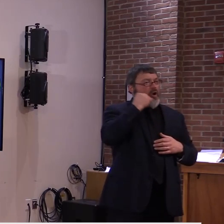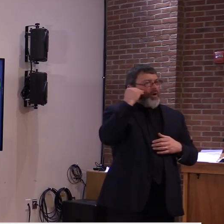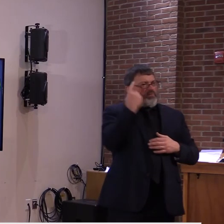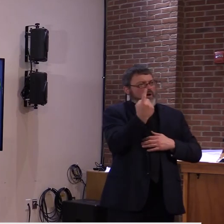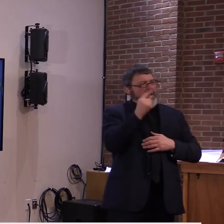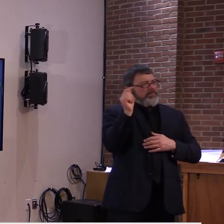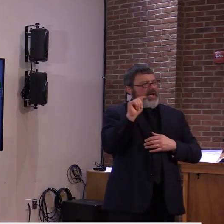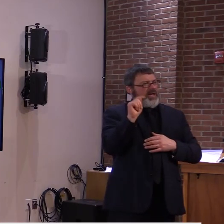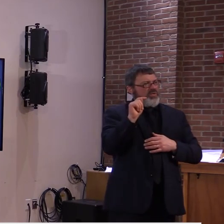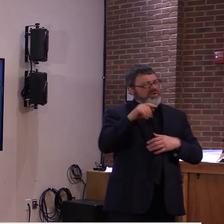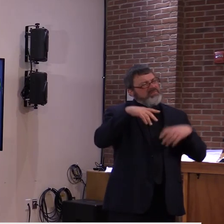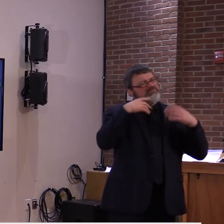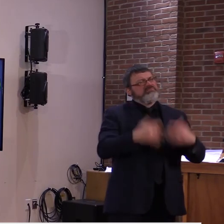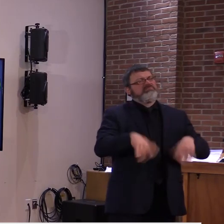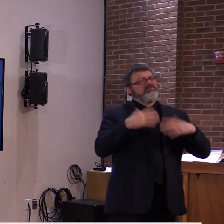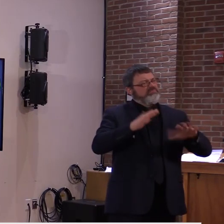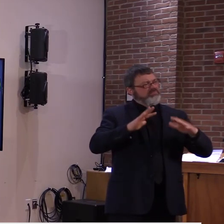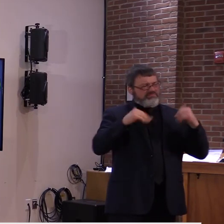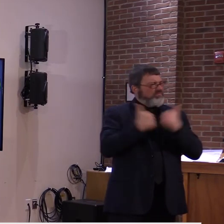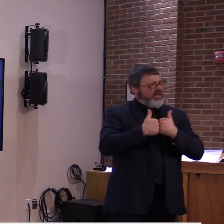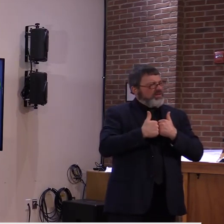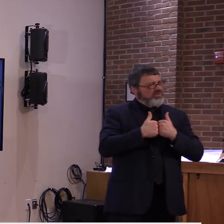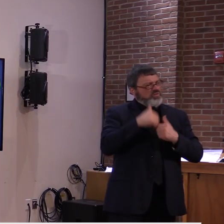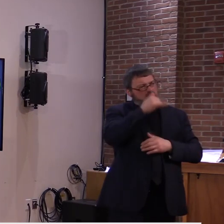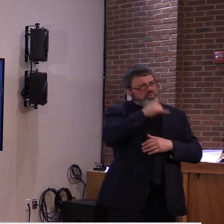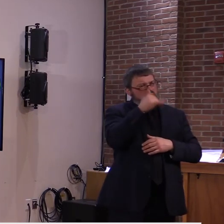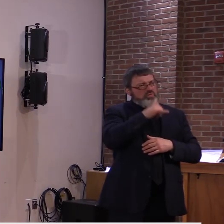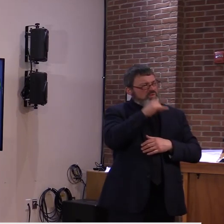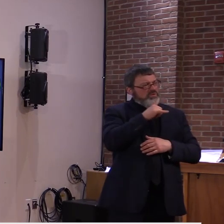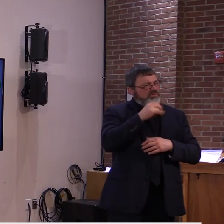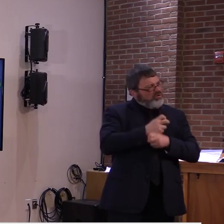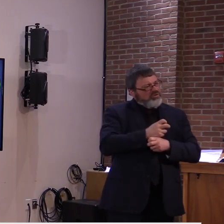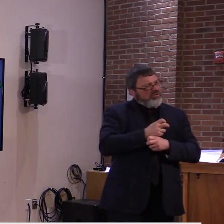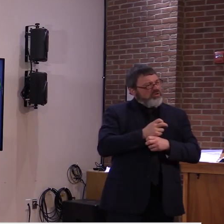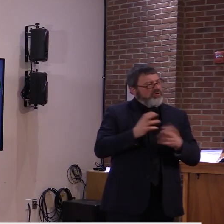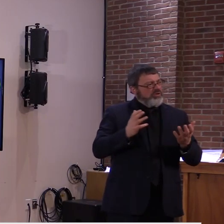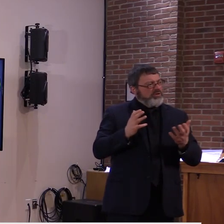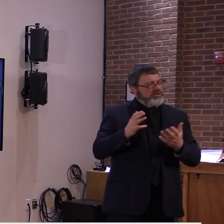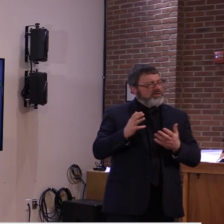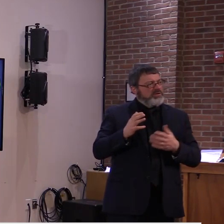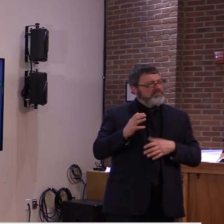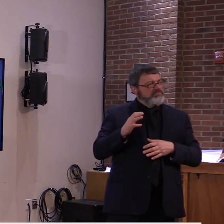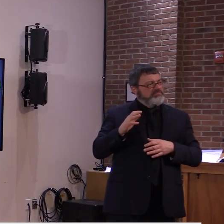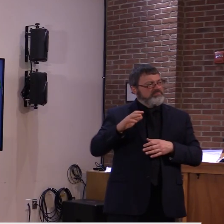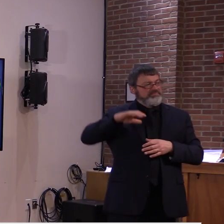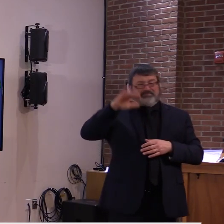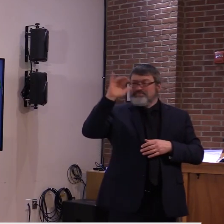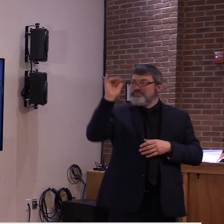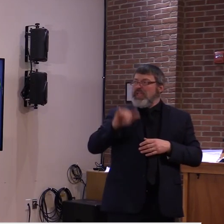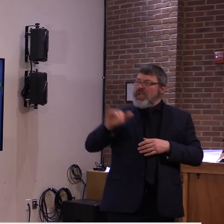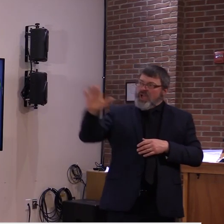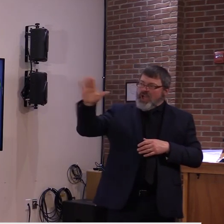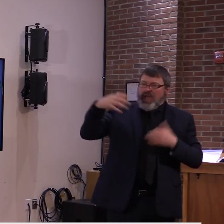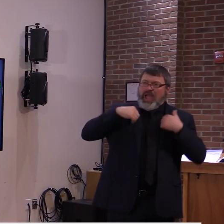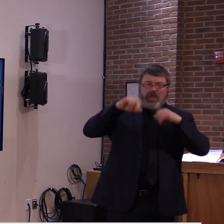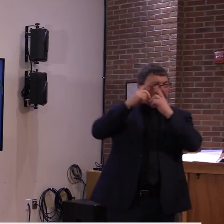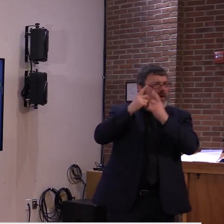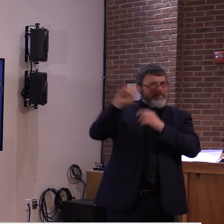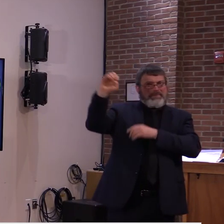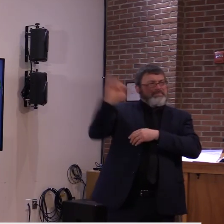His 4-year-old was having a great deal of difficulty isolating away from the family, and they only had one